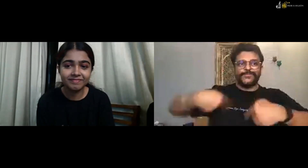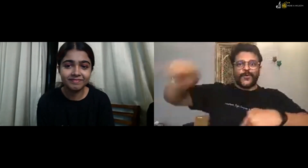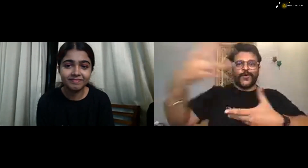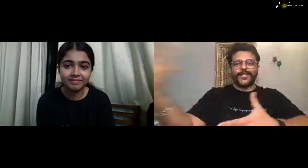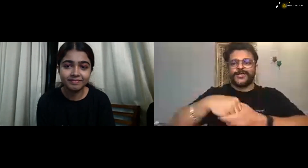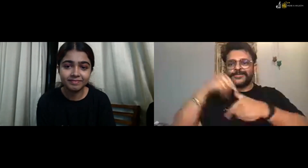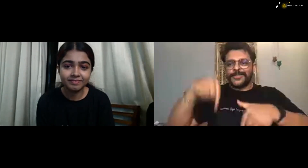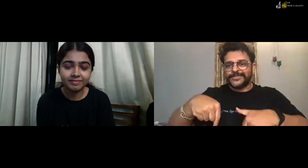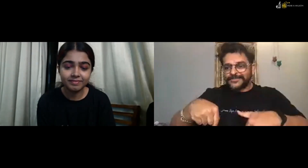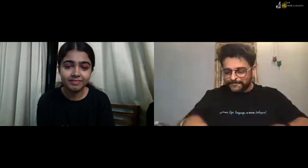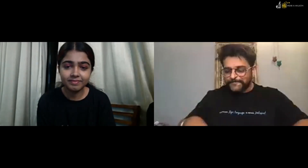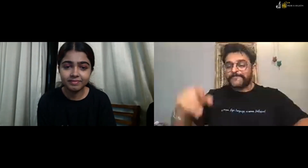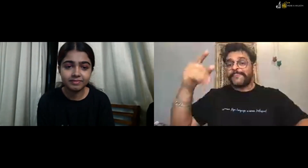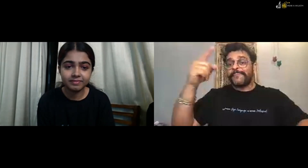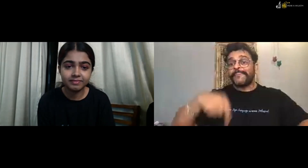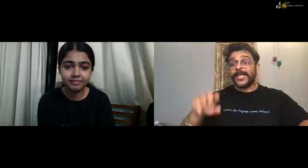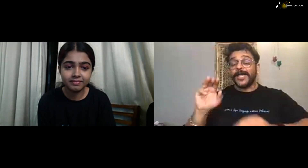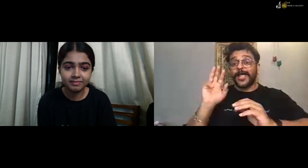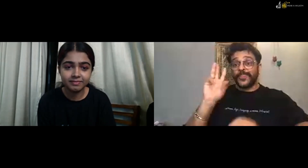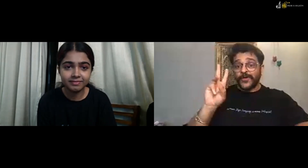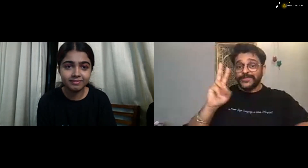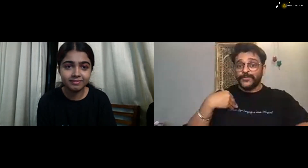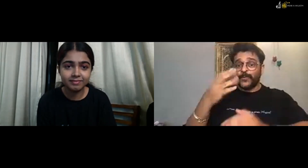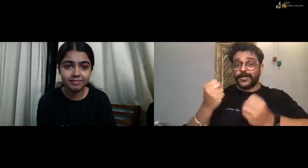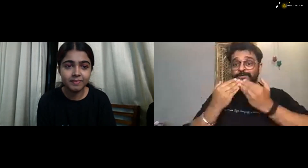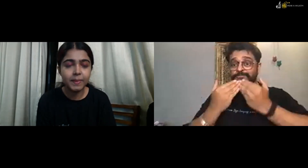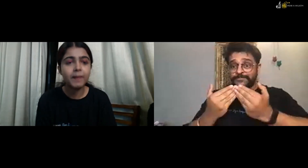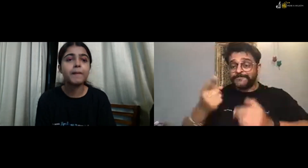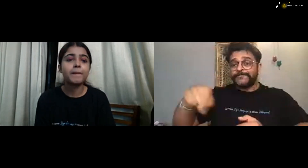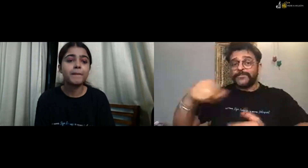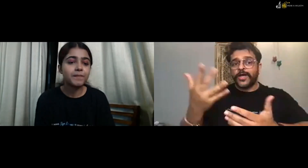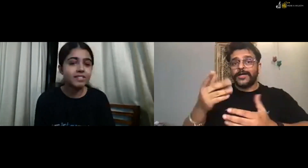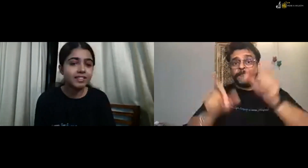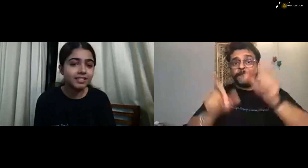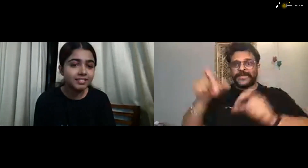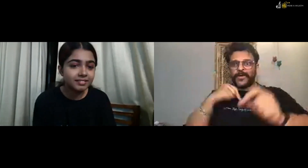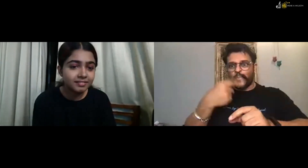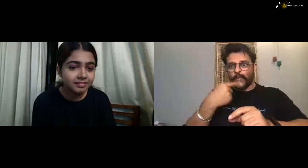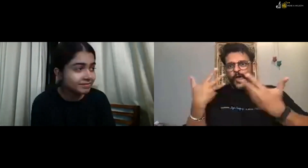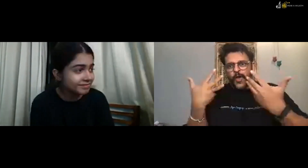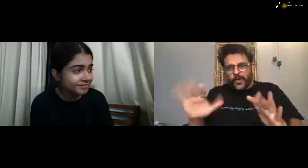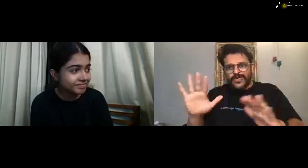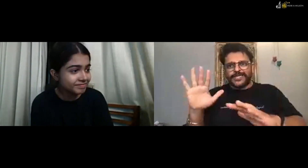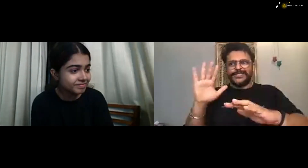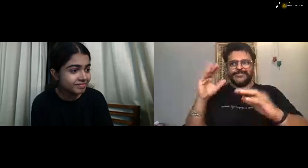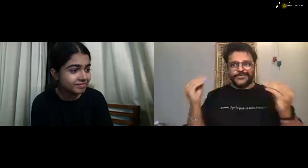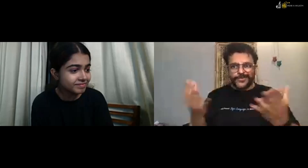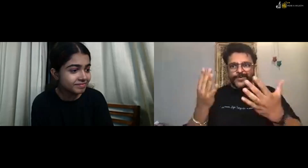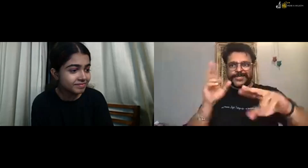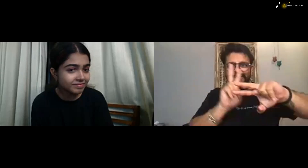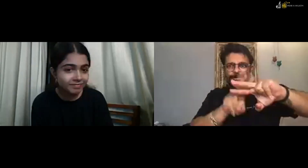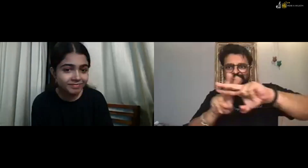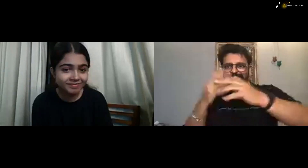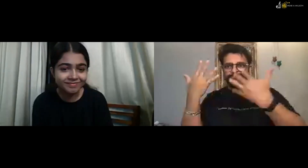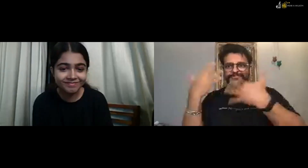have to thank RBL Bank for supporting us. And third way, I would like to thank the people who